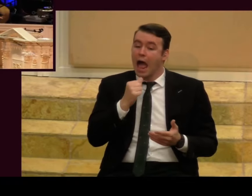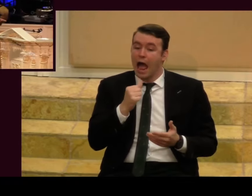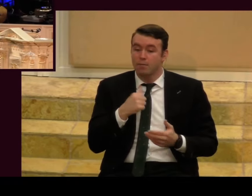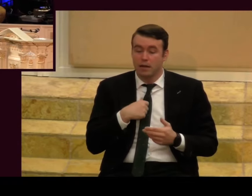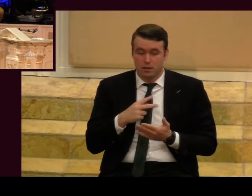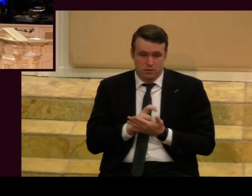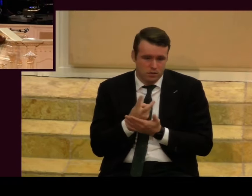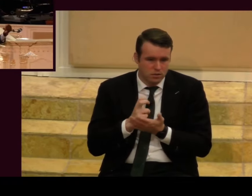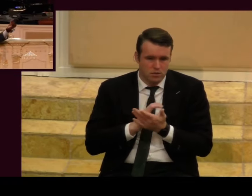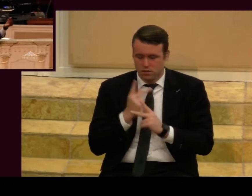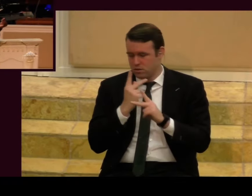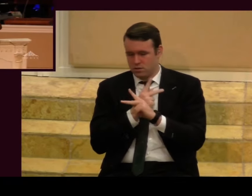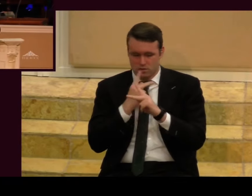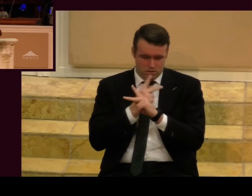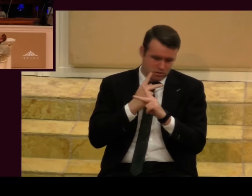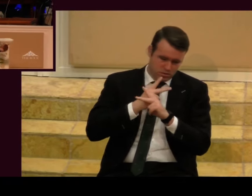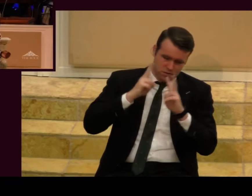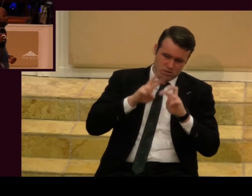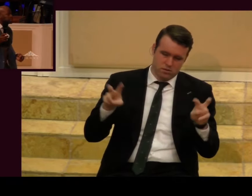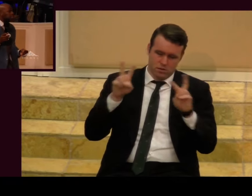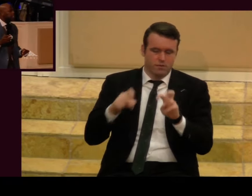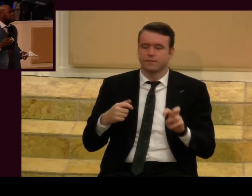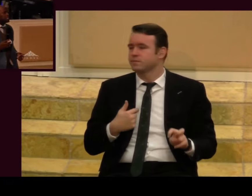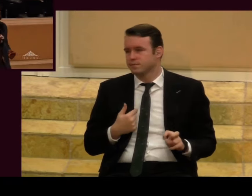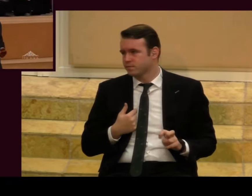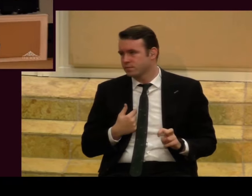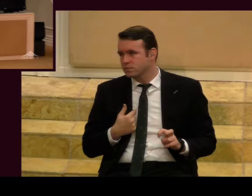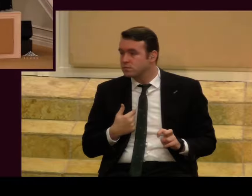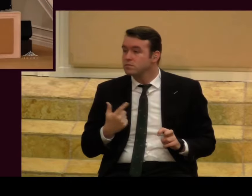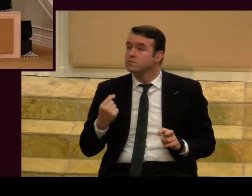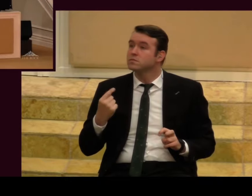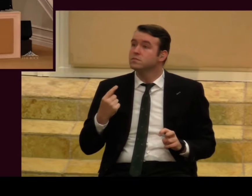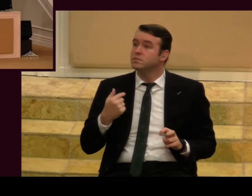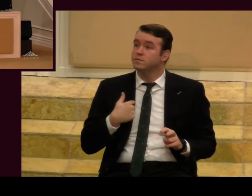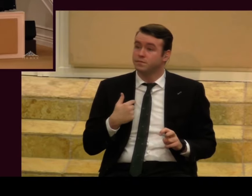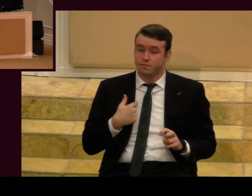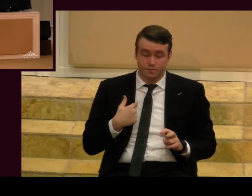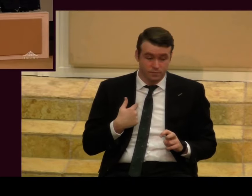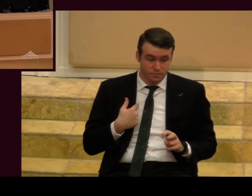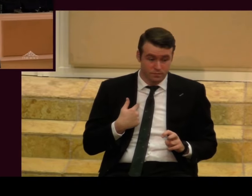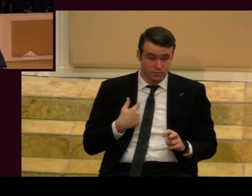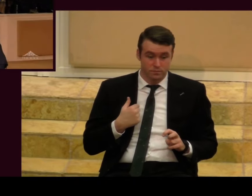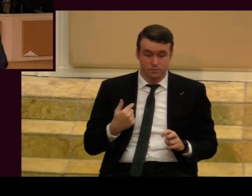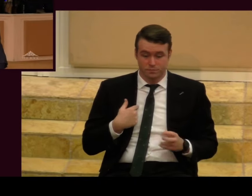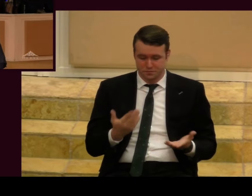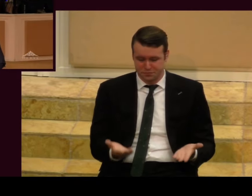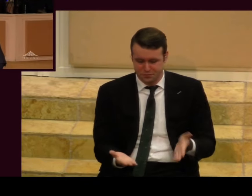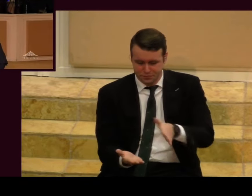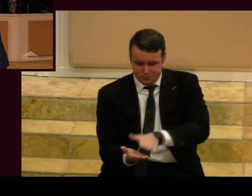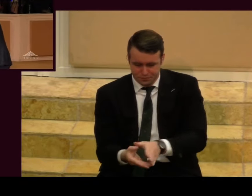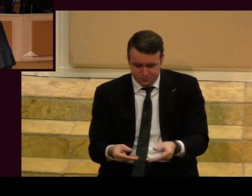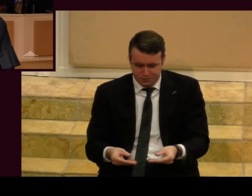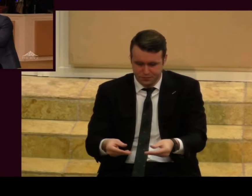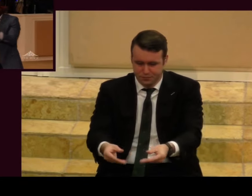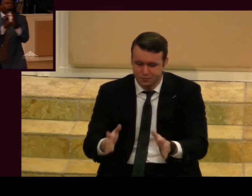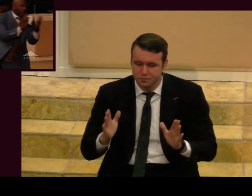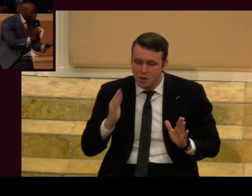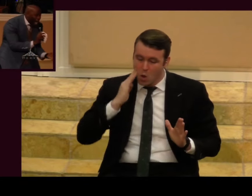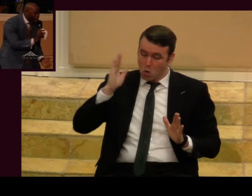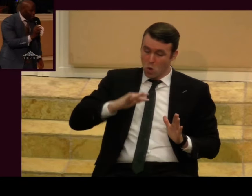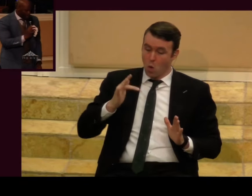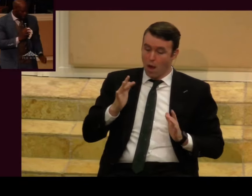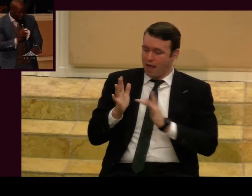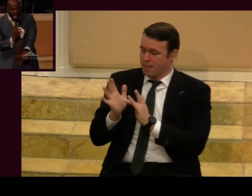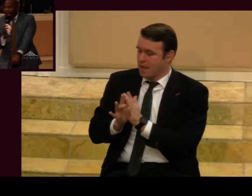I'm not gonna sit up late trying to figure it all out. But I'm gonna close the ledger. I'm gonna open